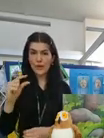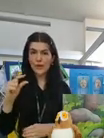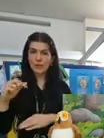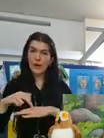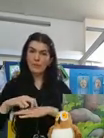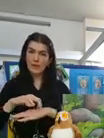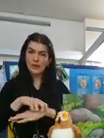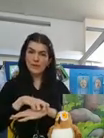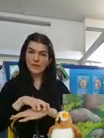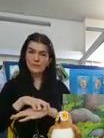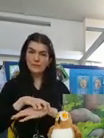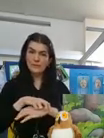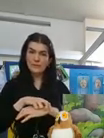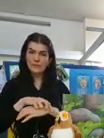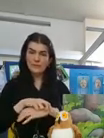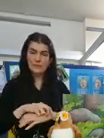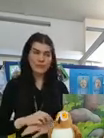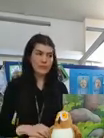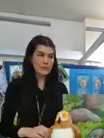"Little brown mouse,